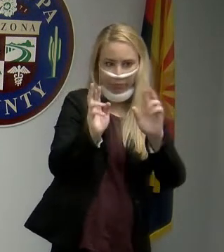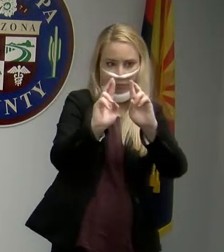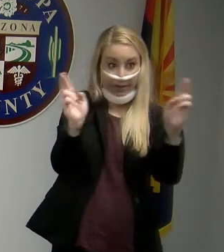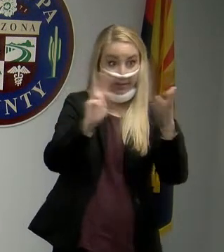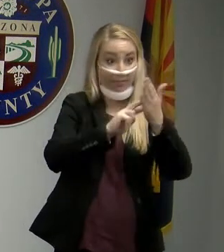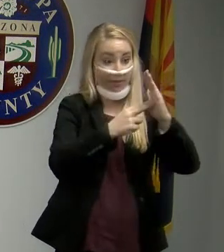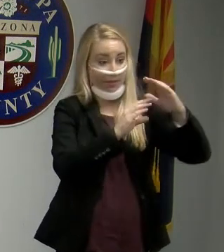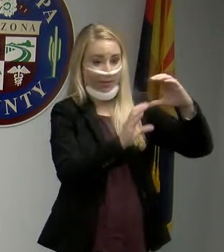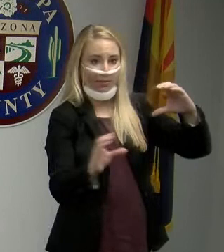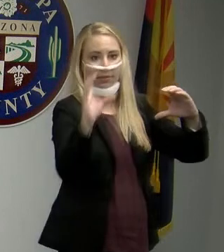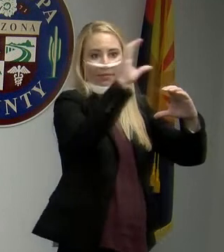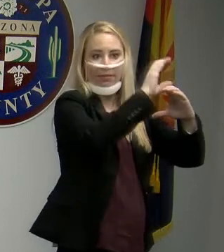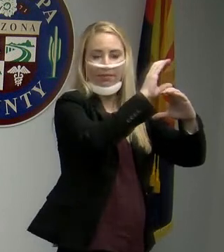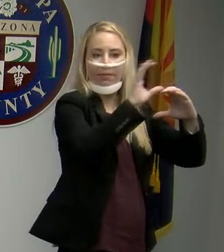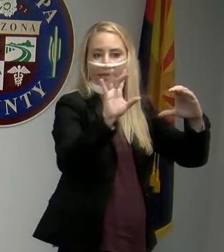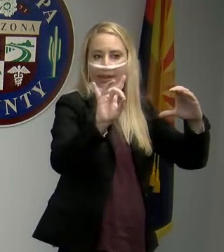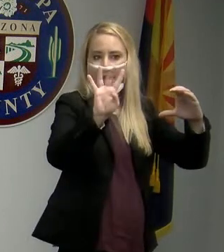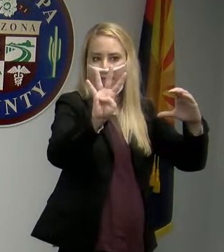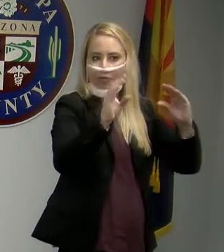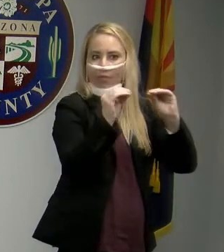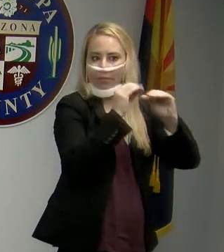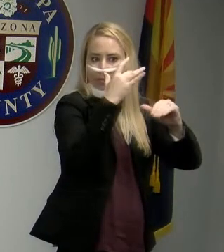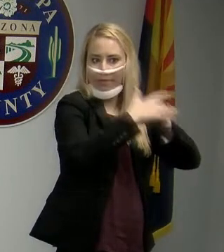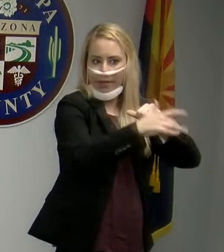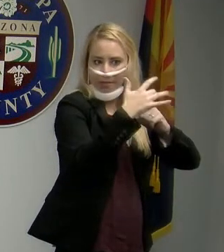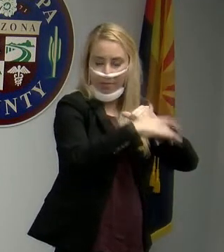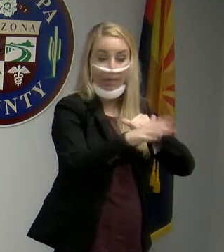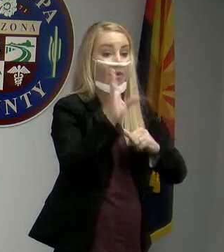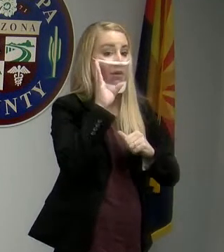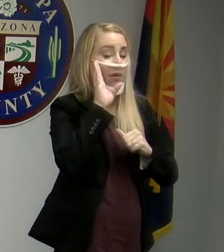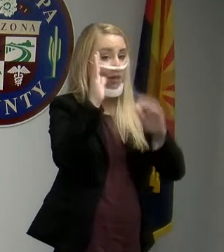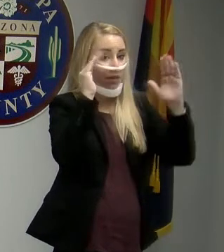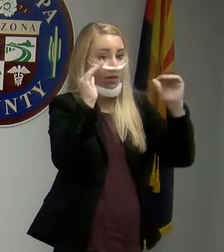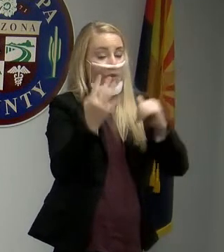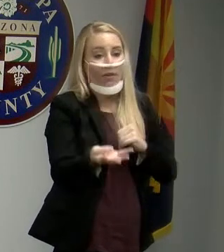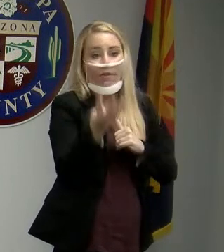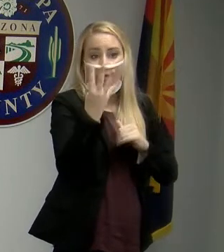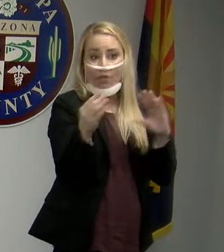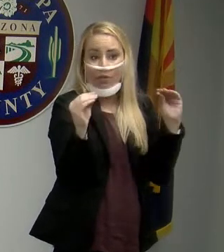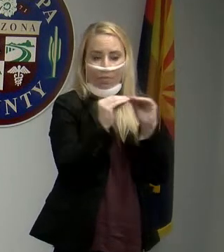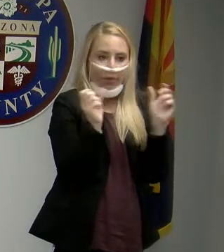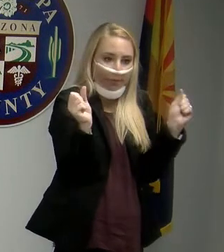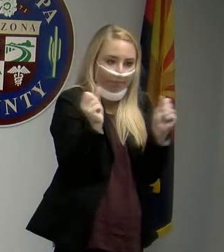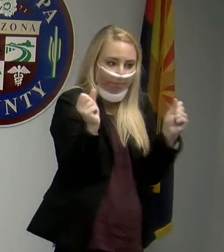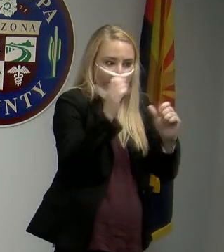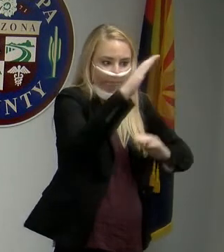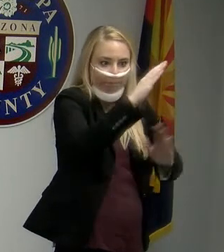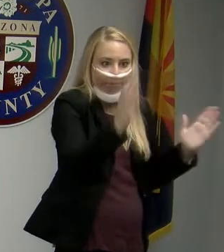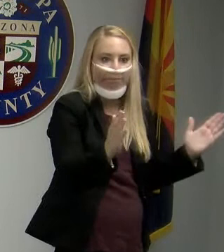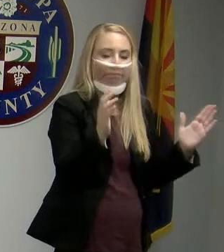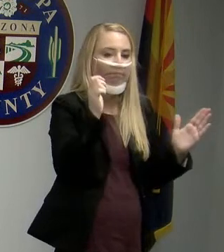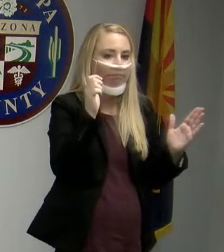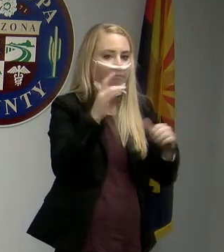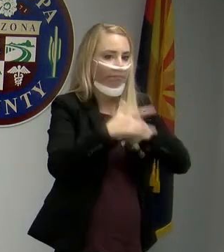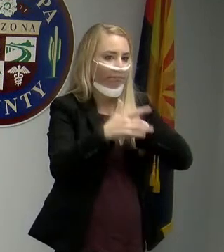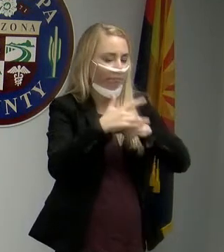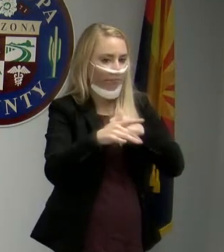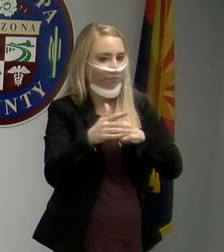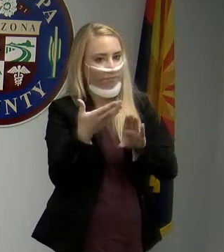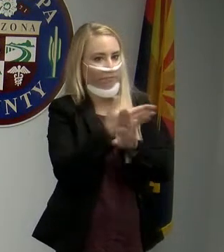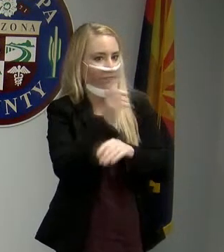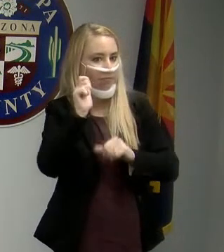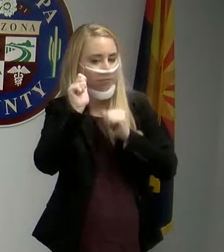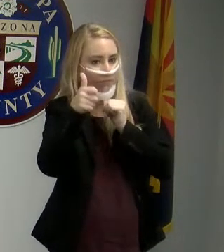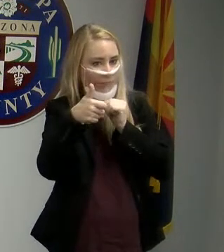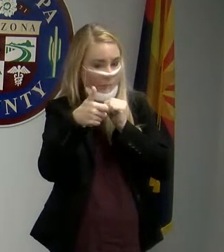84. We expect to have another 4 portable coolers put into operation by the end of the day tomorrow, which will further expand